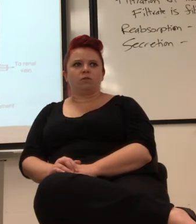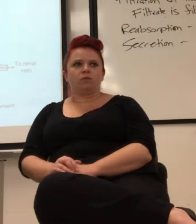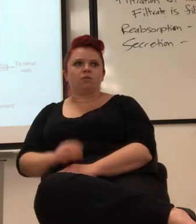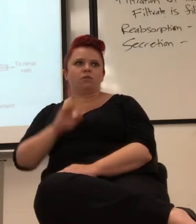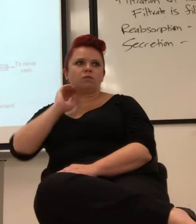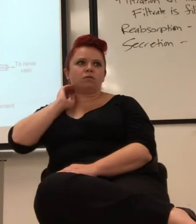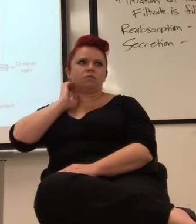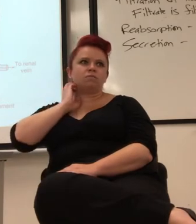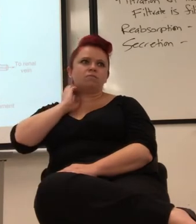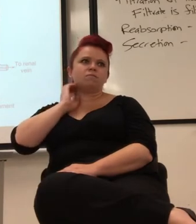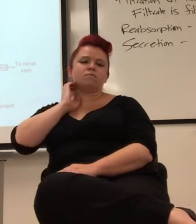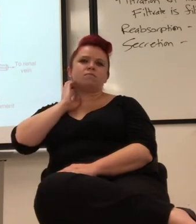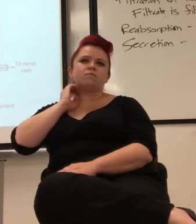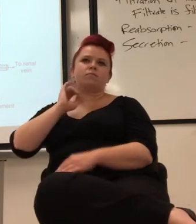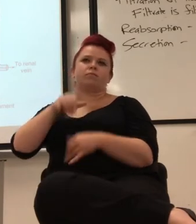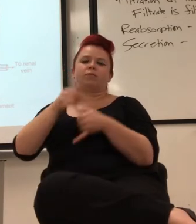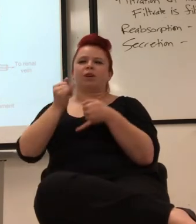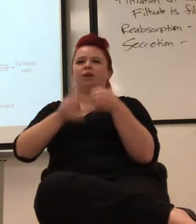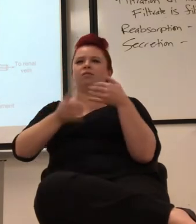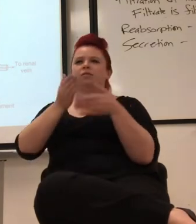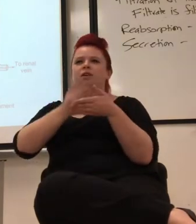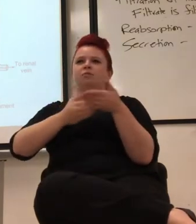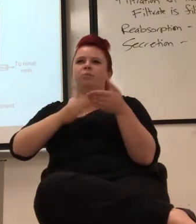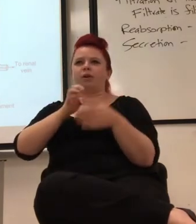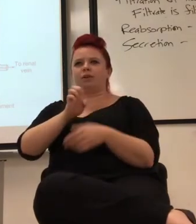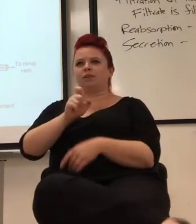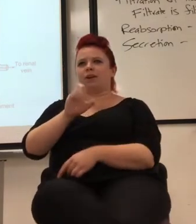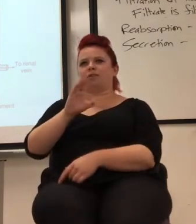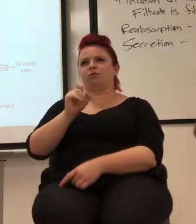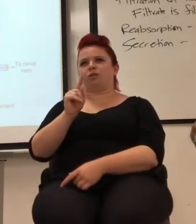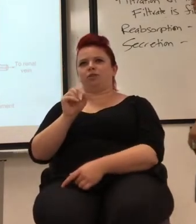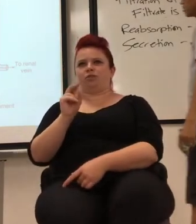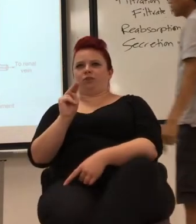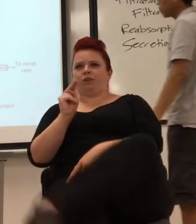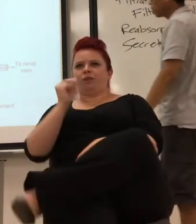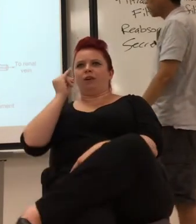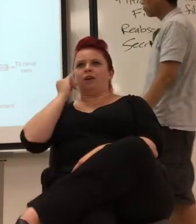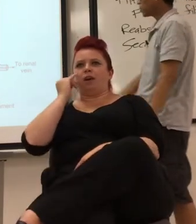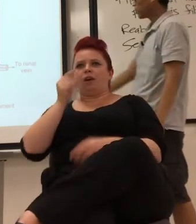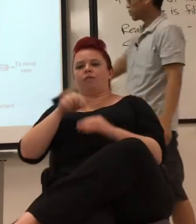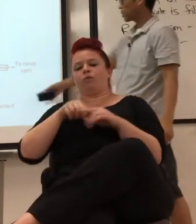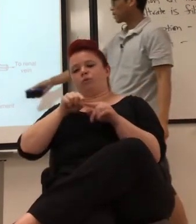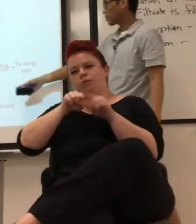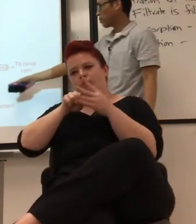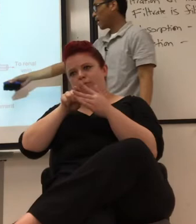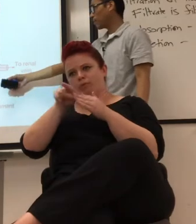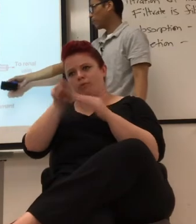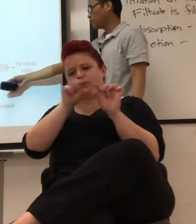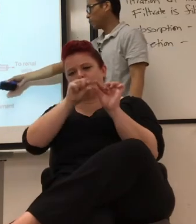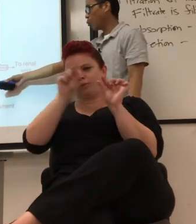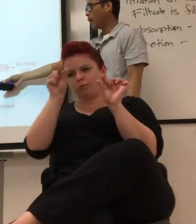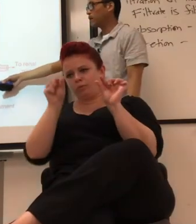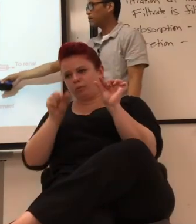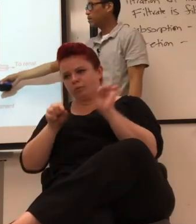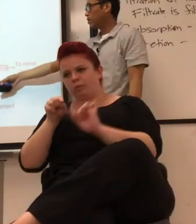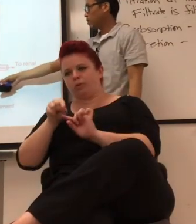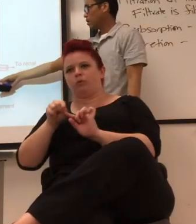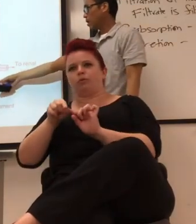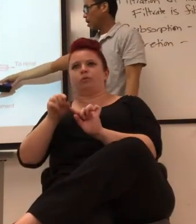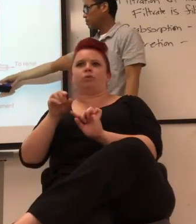And that's the last thing, excretion. You just make it out of the tube, you're gonna make it into the renal pelvis, ureter, down to the bladder where you